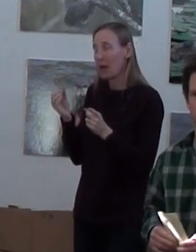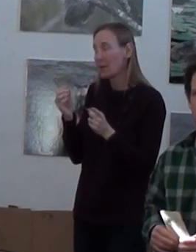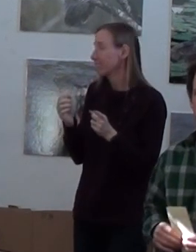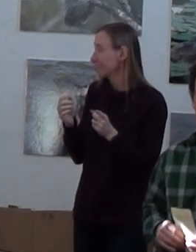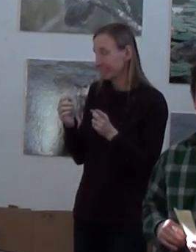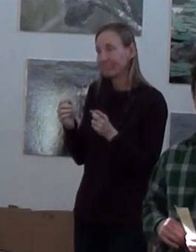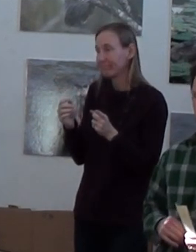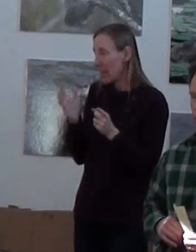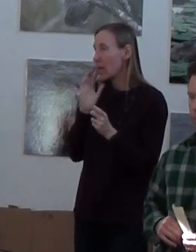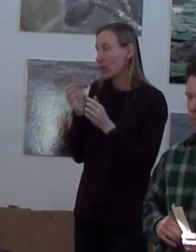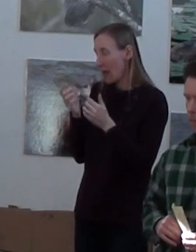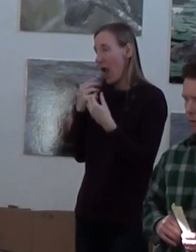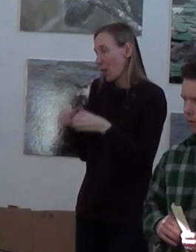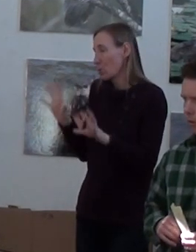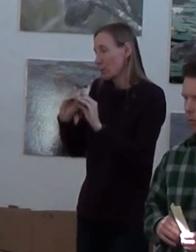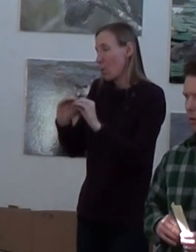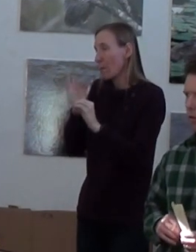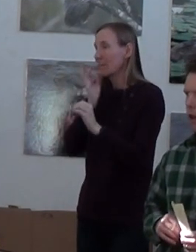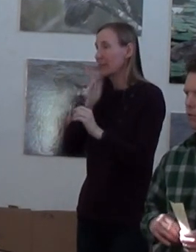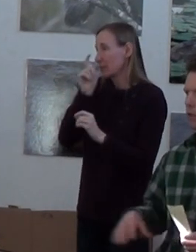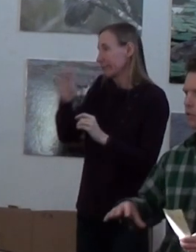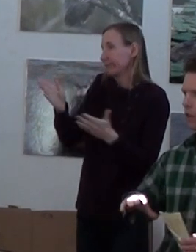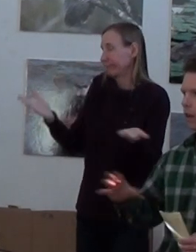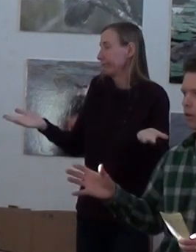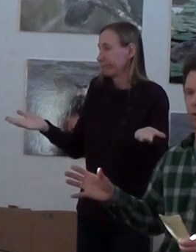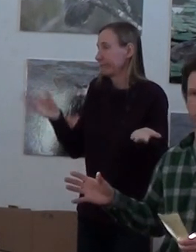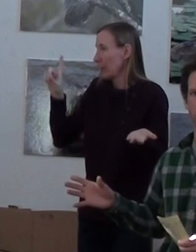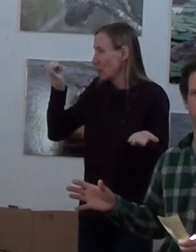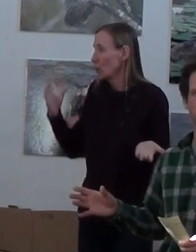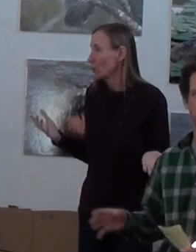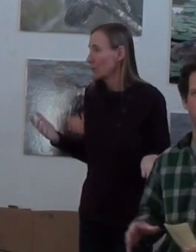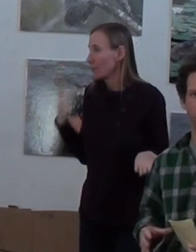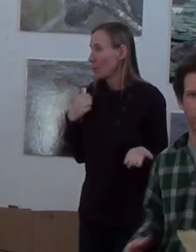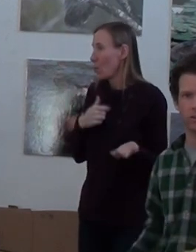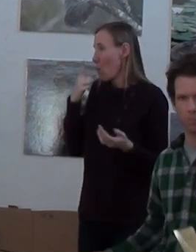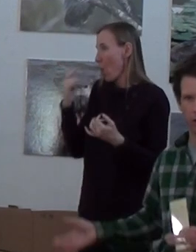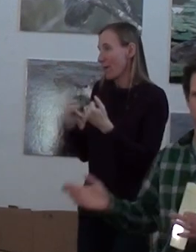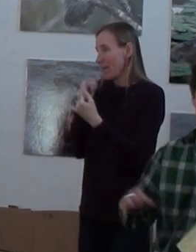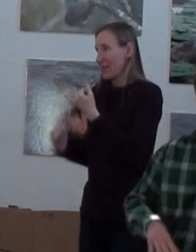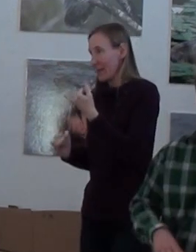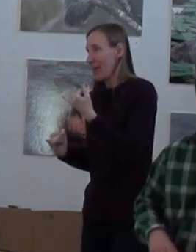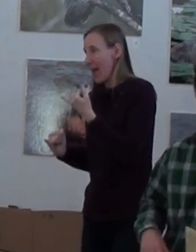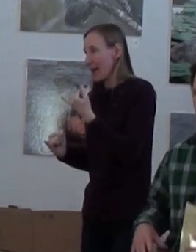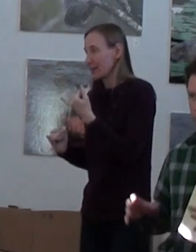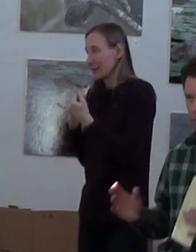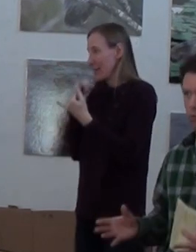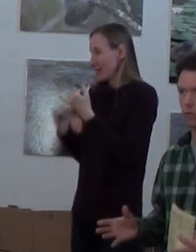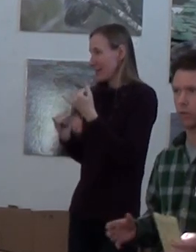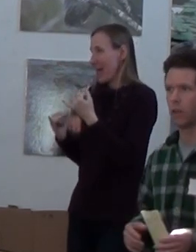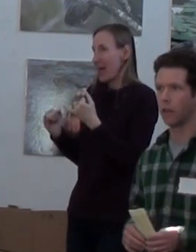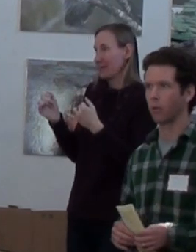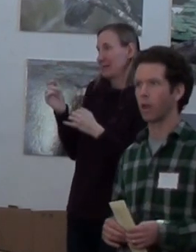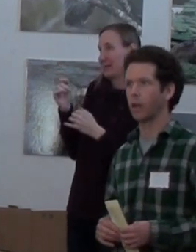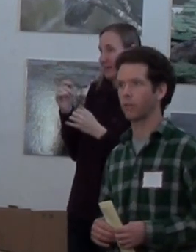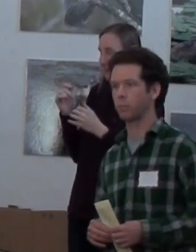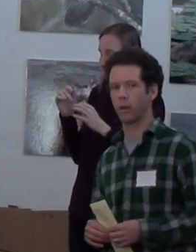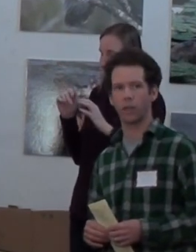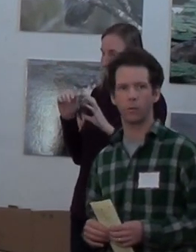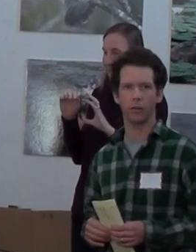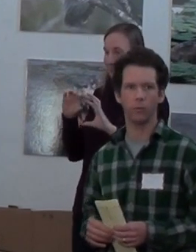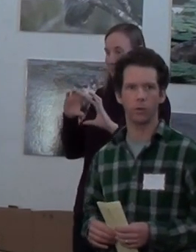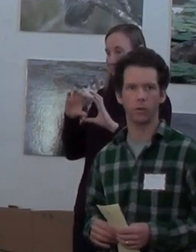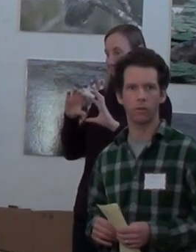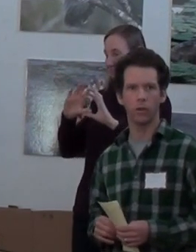bees without treatments. We were one of the last niches in agriculture to start to jump on the paradigm of heavy use and reliance